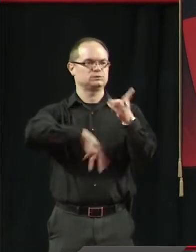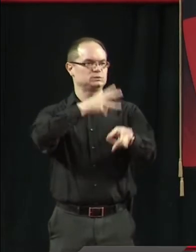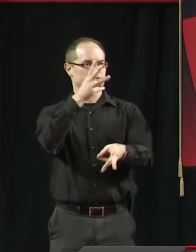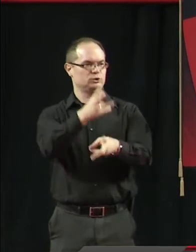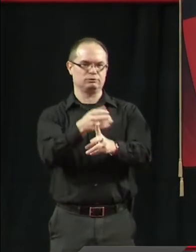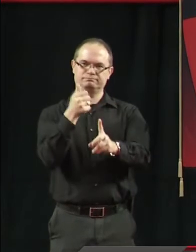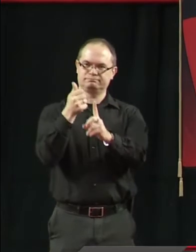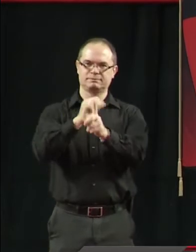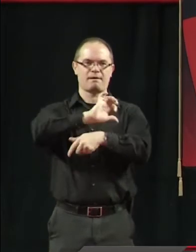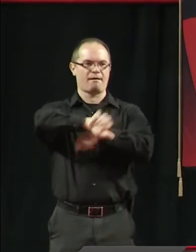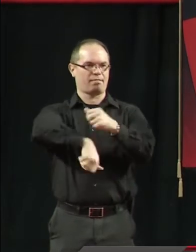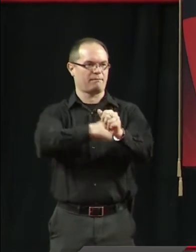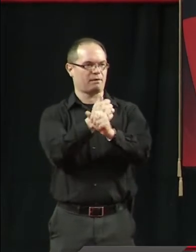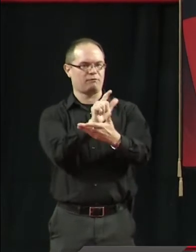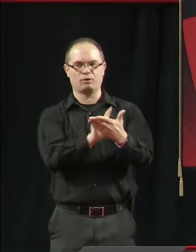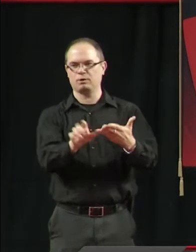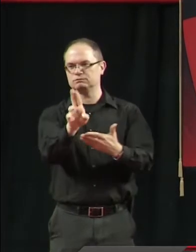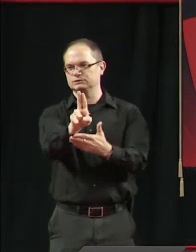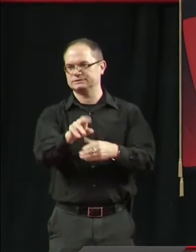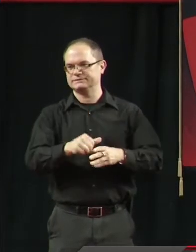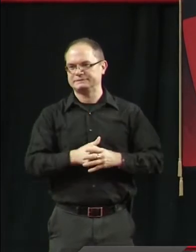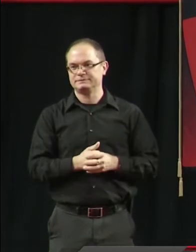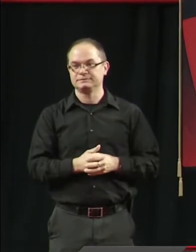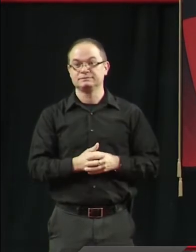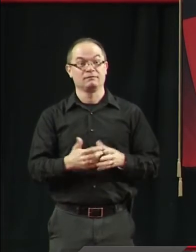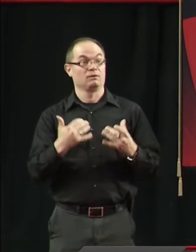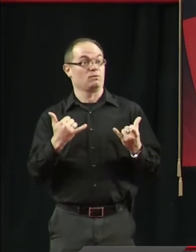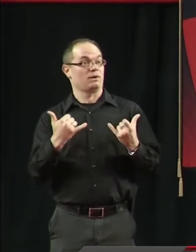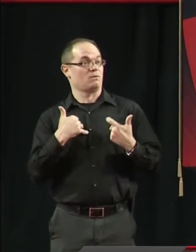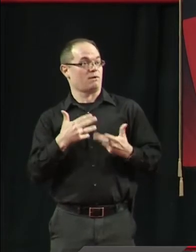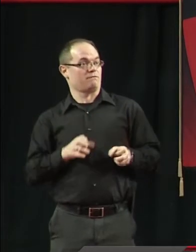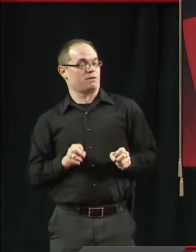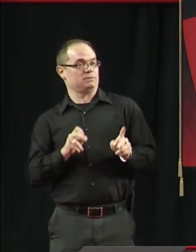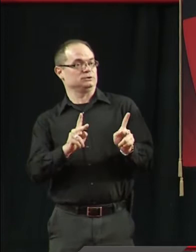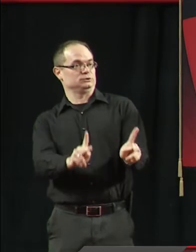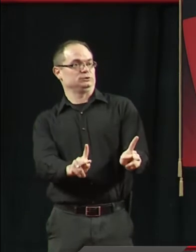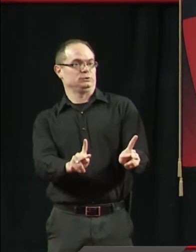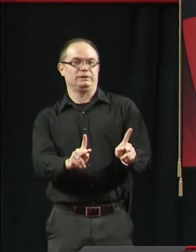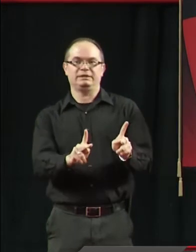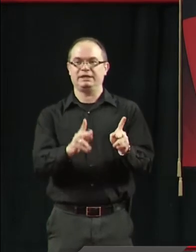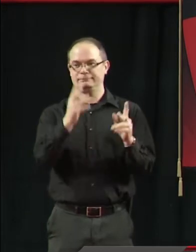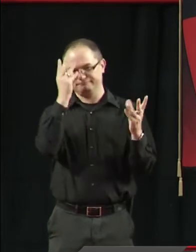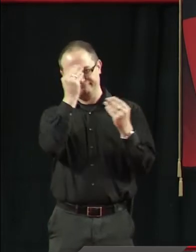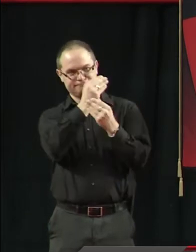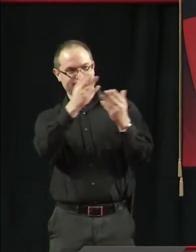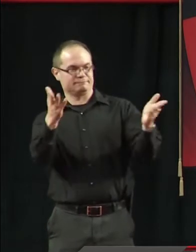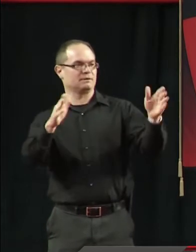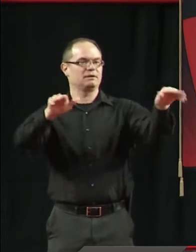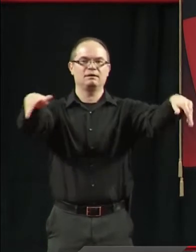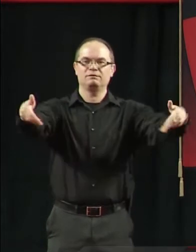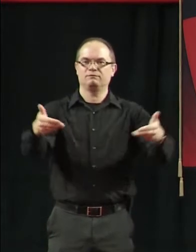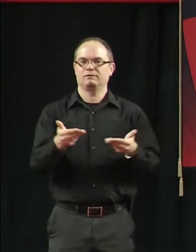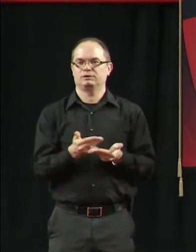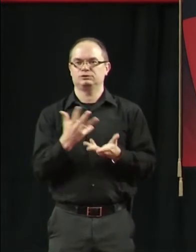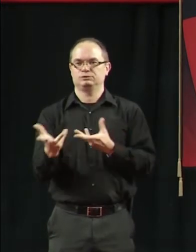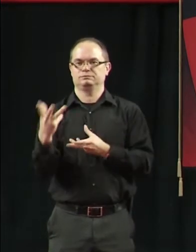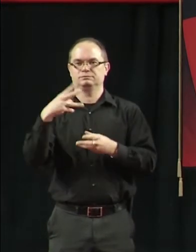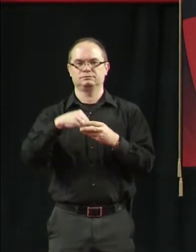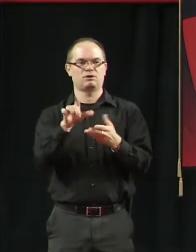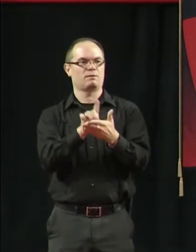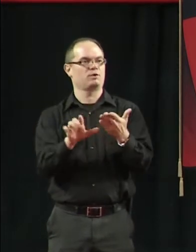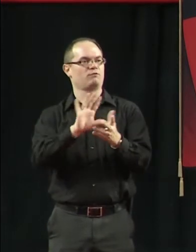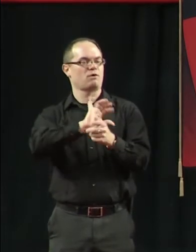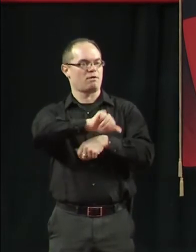are alumni. I would like to take this opportunity to extend to each of you an invitation to join